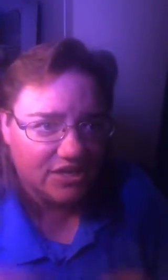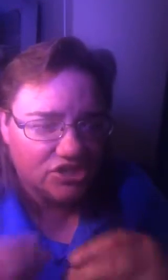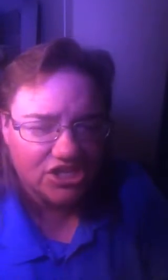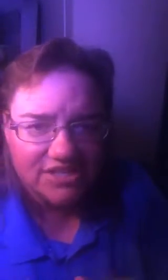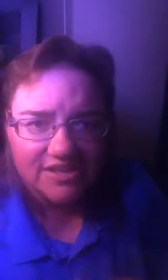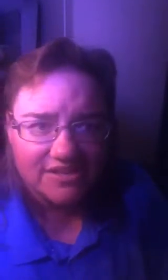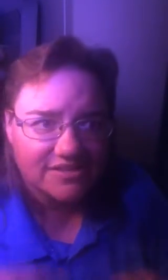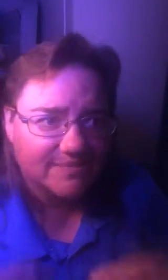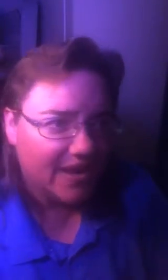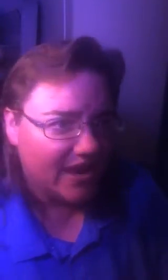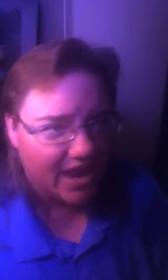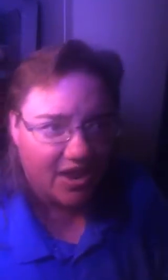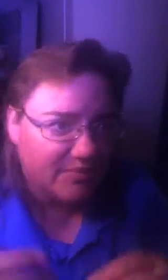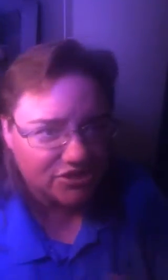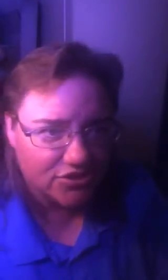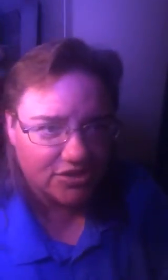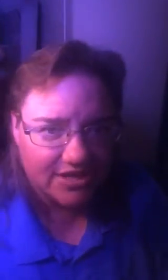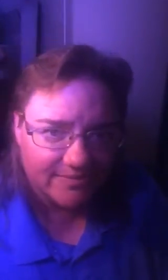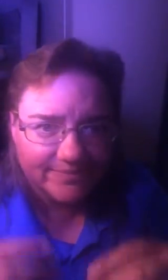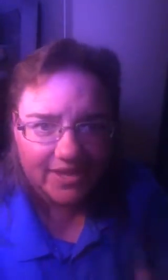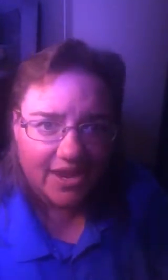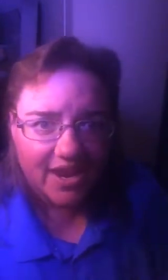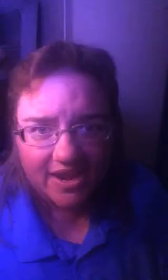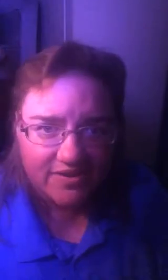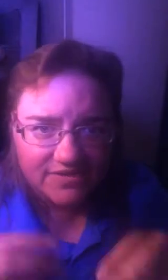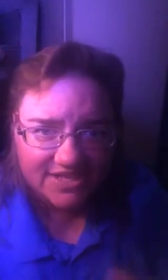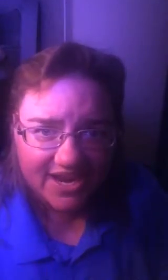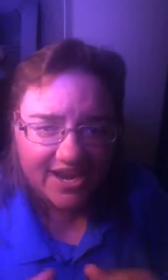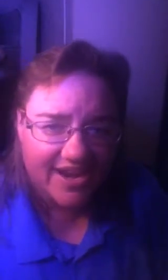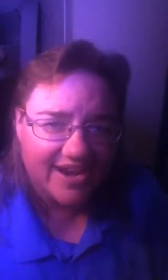need Jesus on my journey every day.